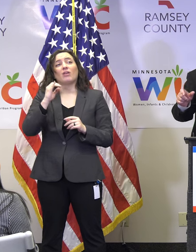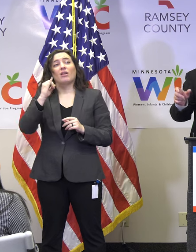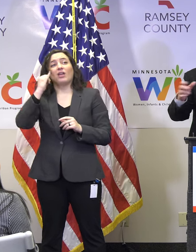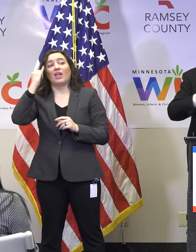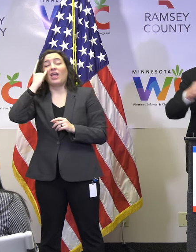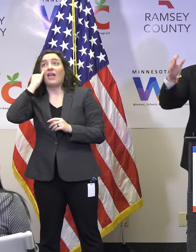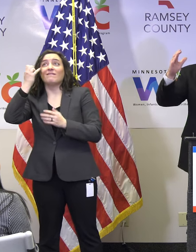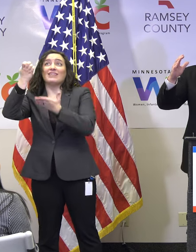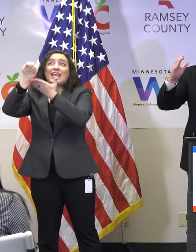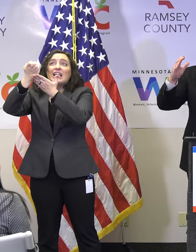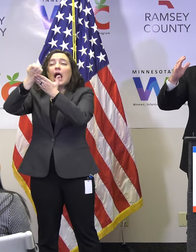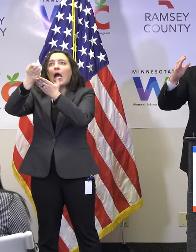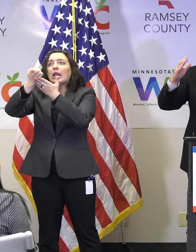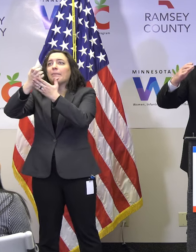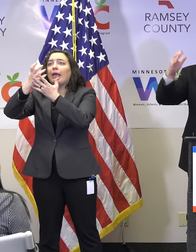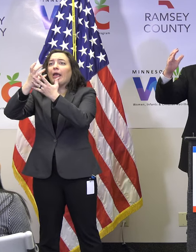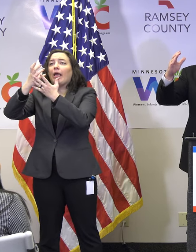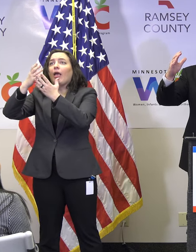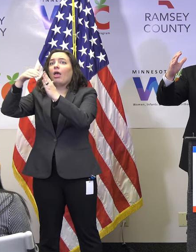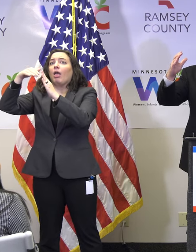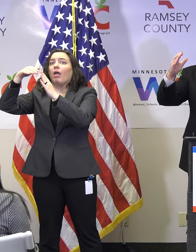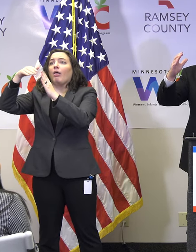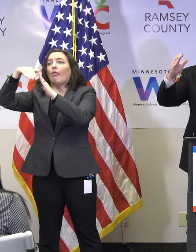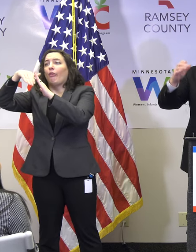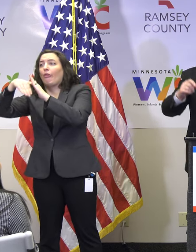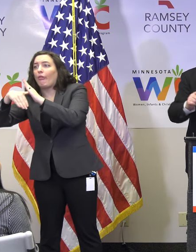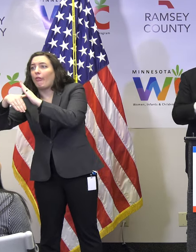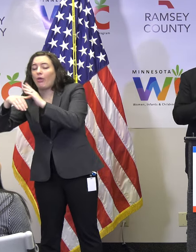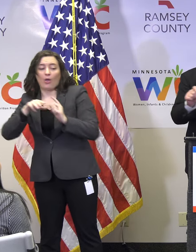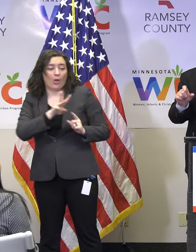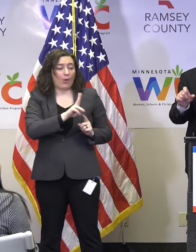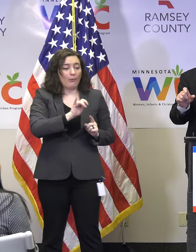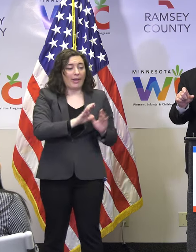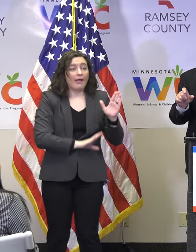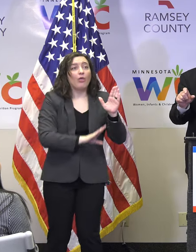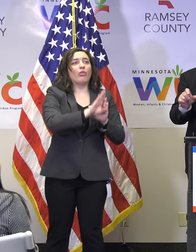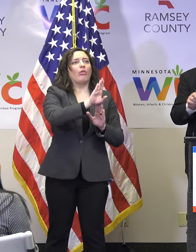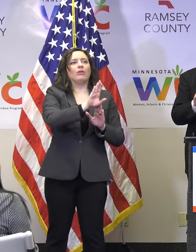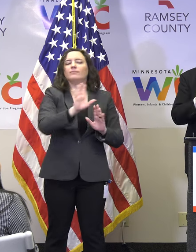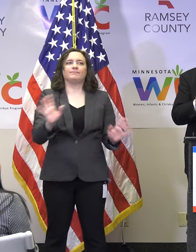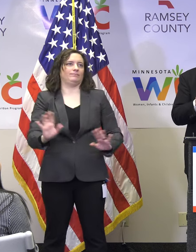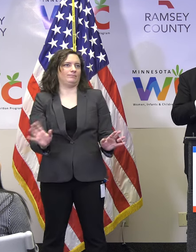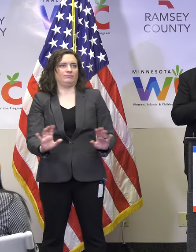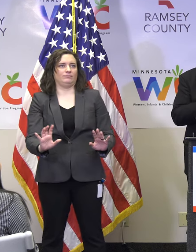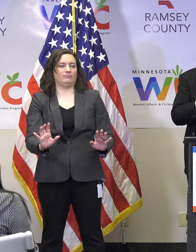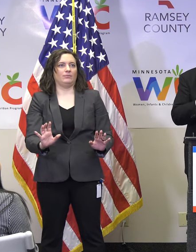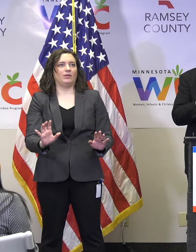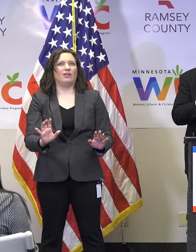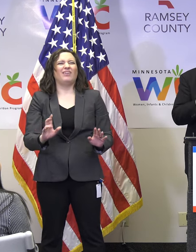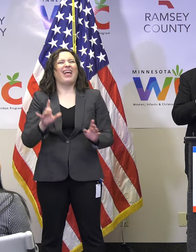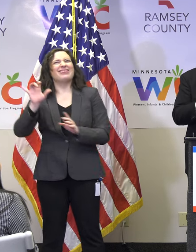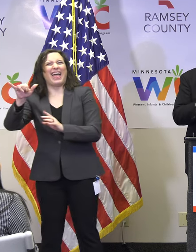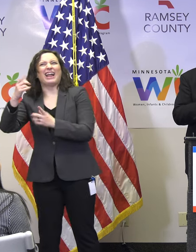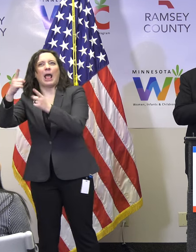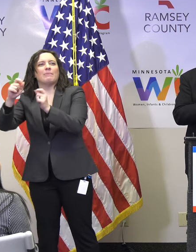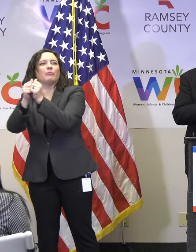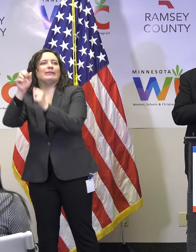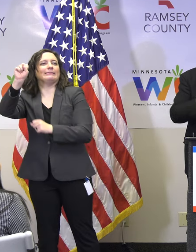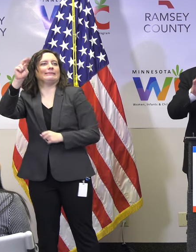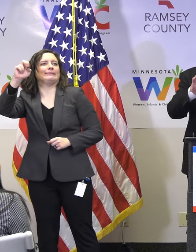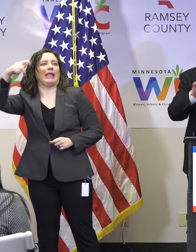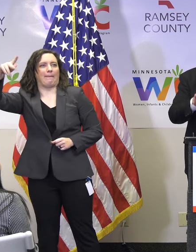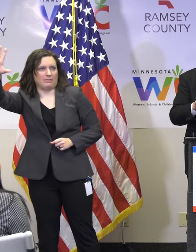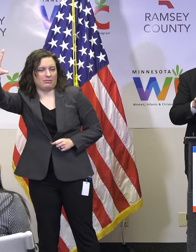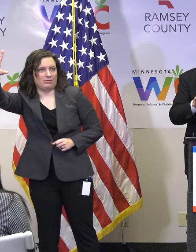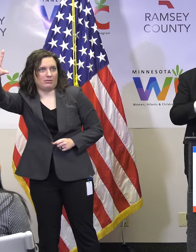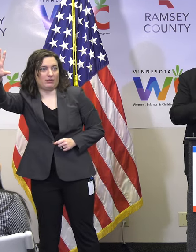gets soft, WIC numbers go up as SNAP numbers do. This is a circumstance where the program is available in